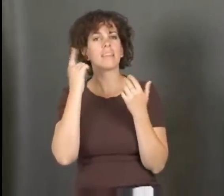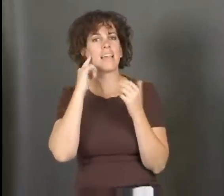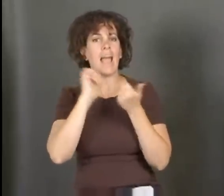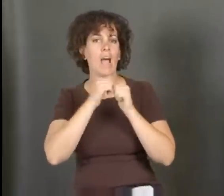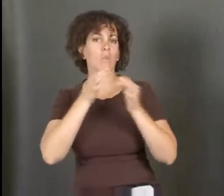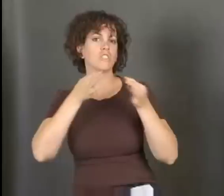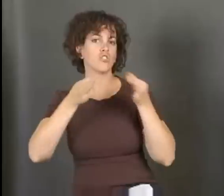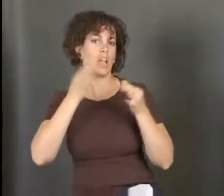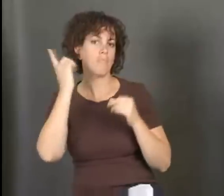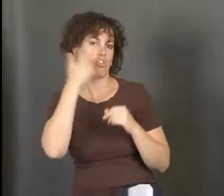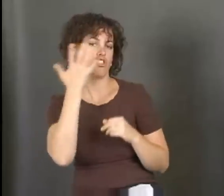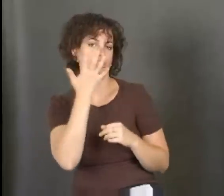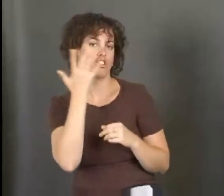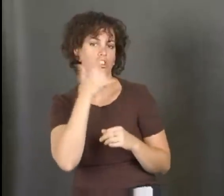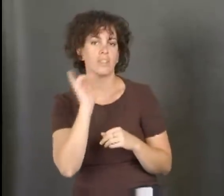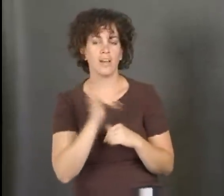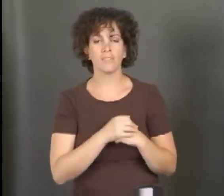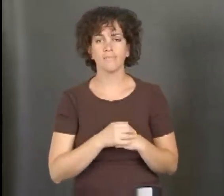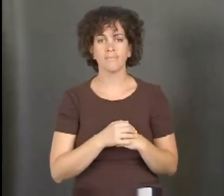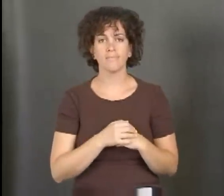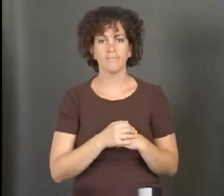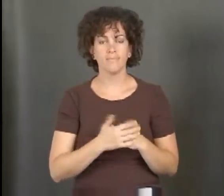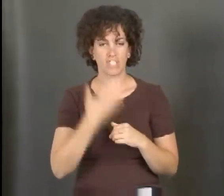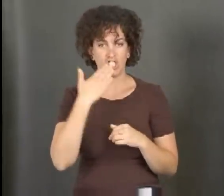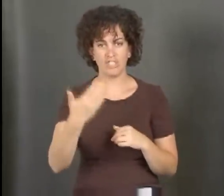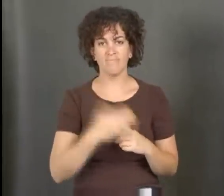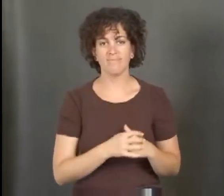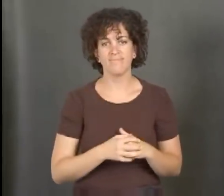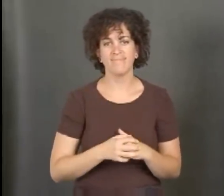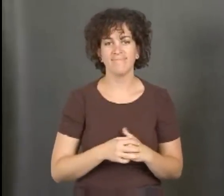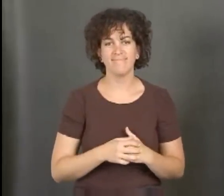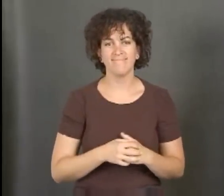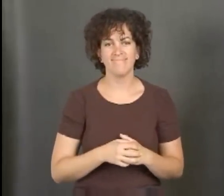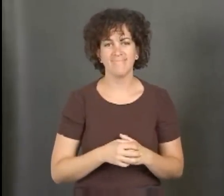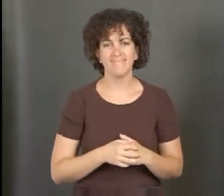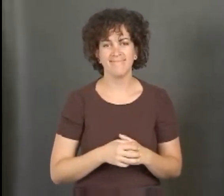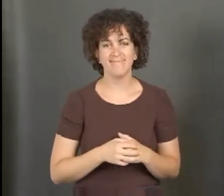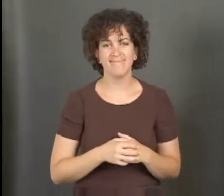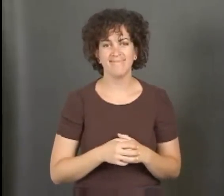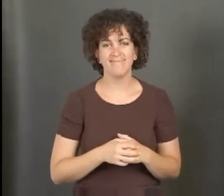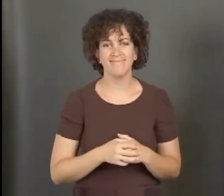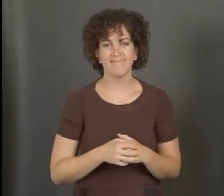It's important to think about how you want to describe the appearance of what someone's wearing. Good job.